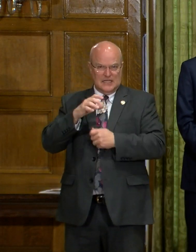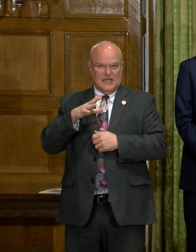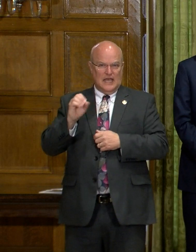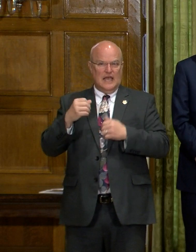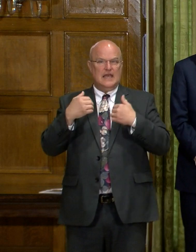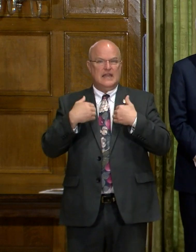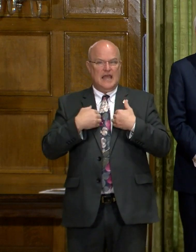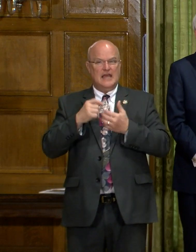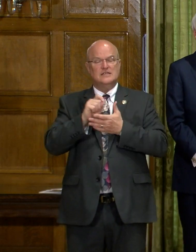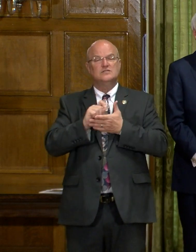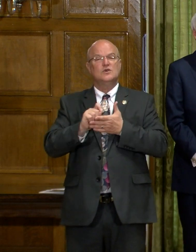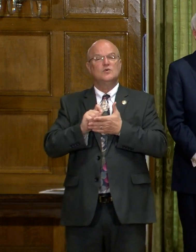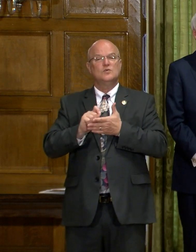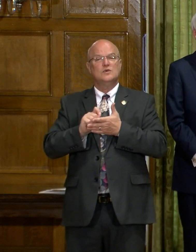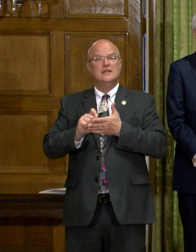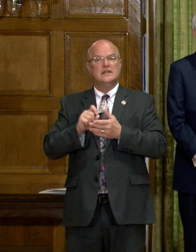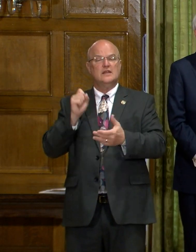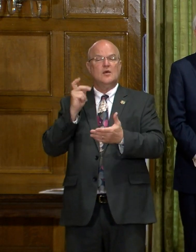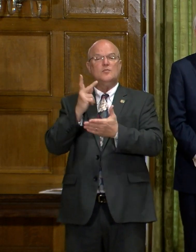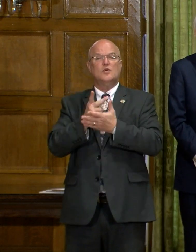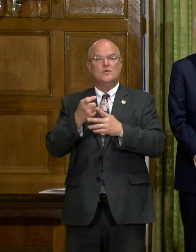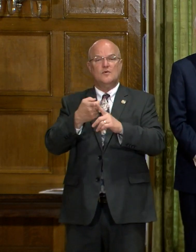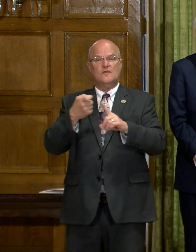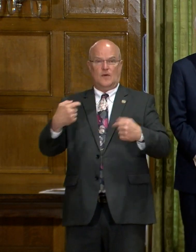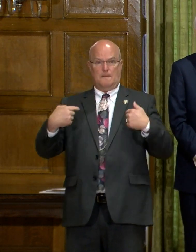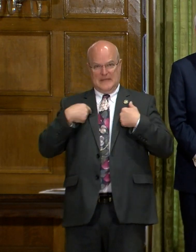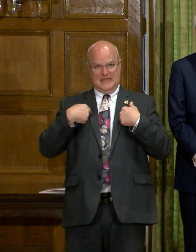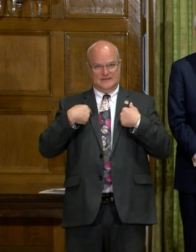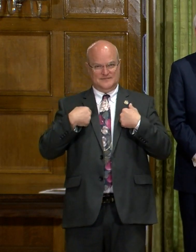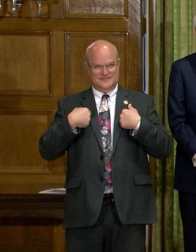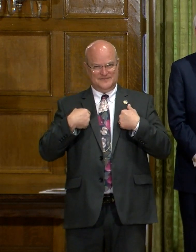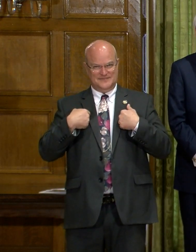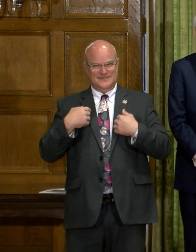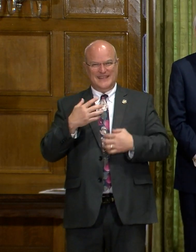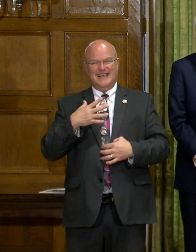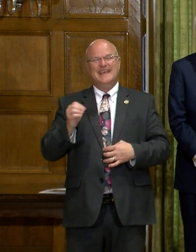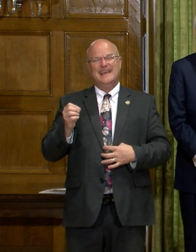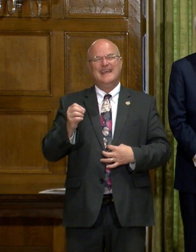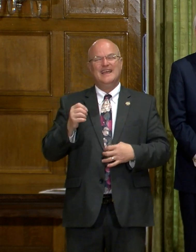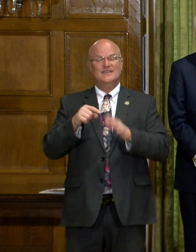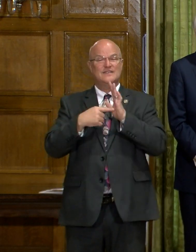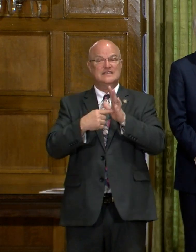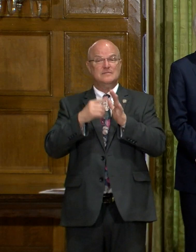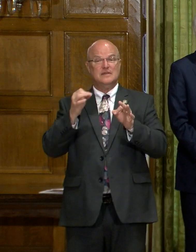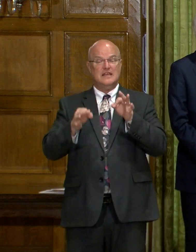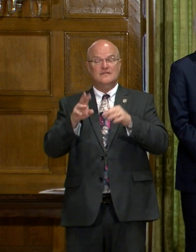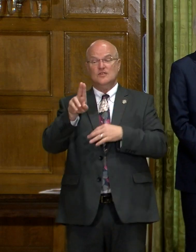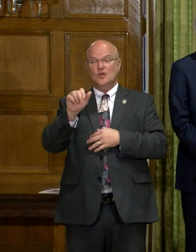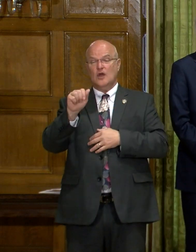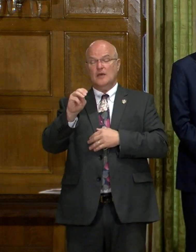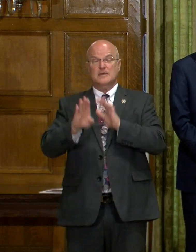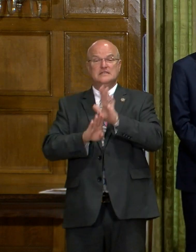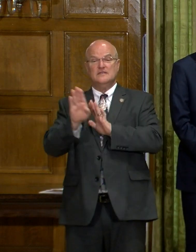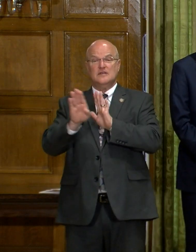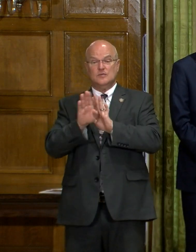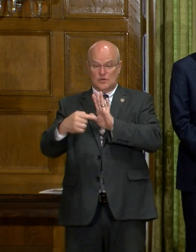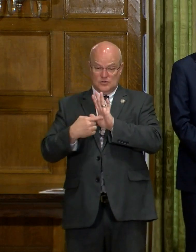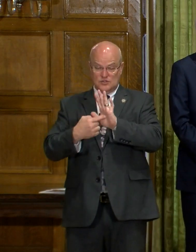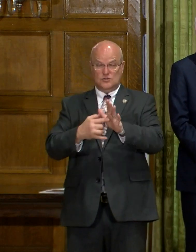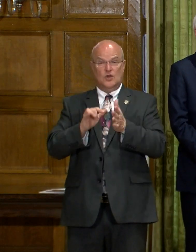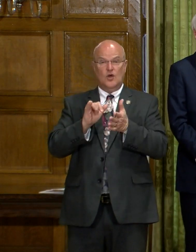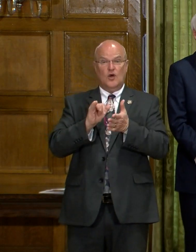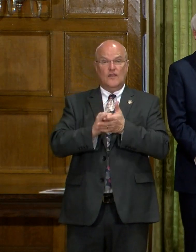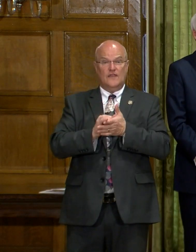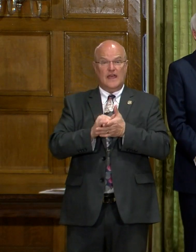and has a written approval from me. For example, if UAMS develops one and they can show that